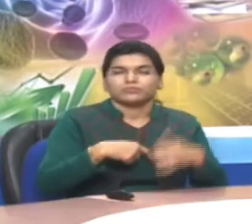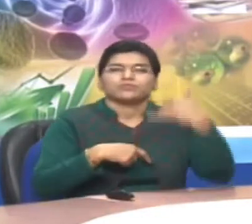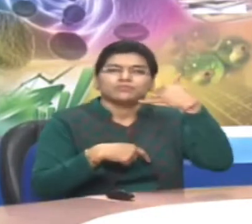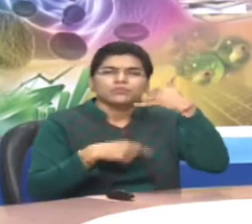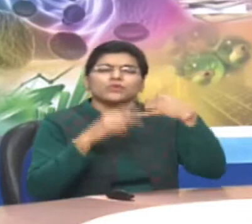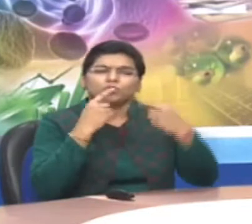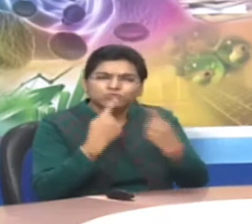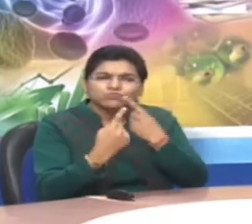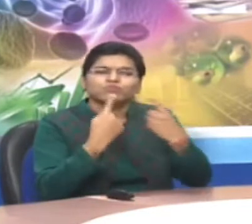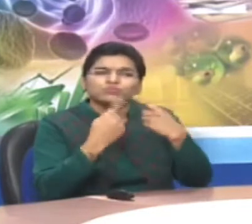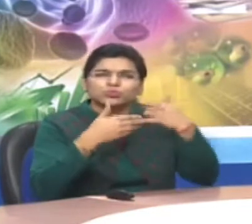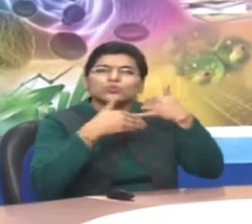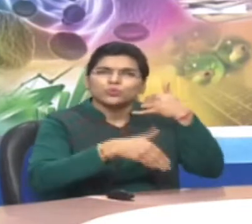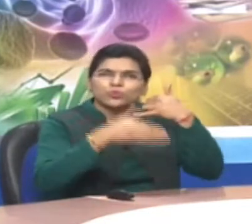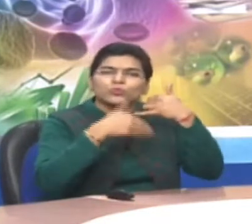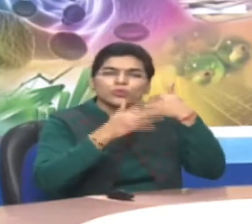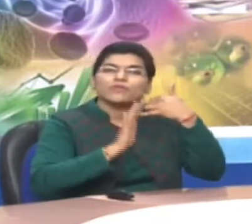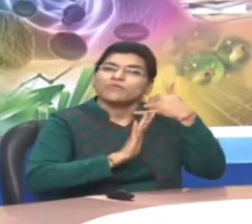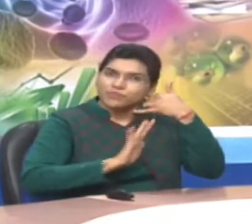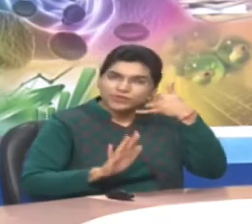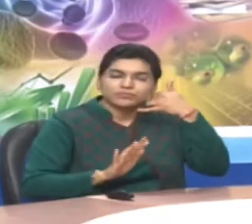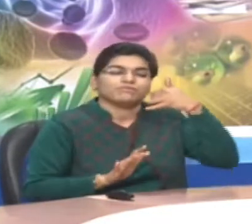Gerard, he puts down the phone